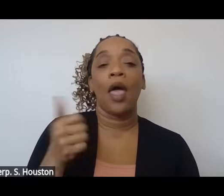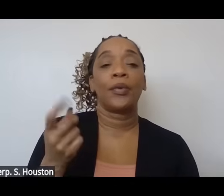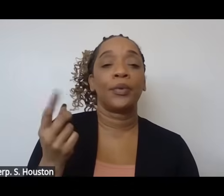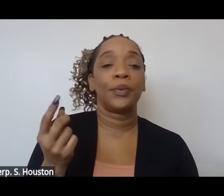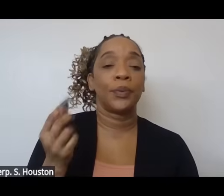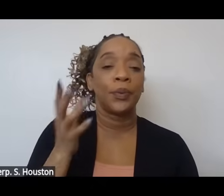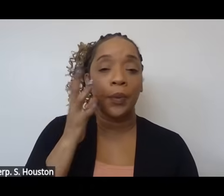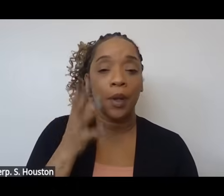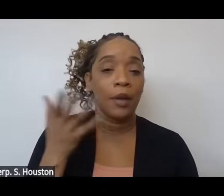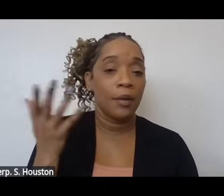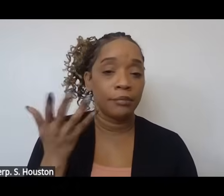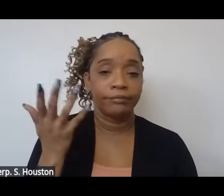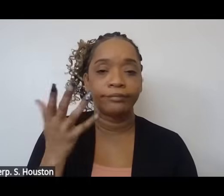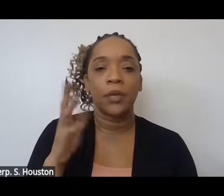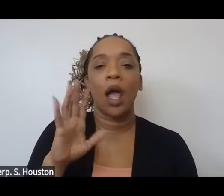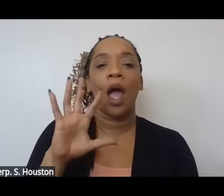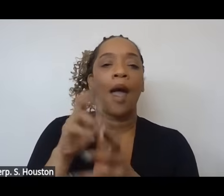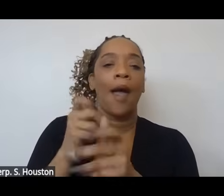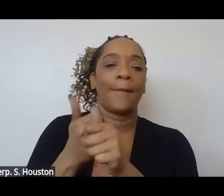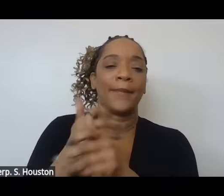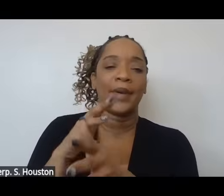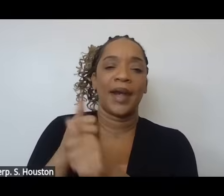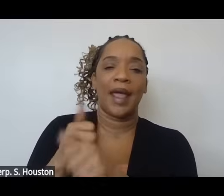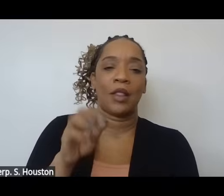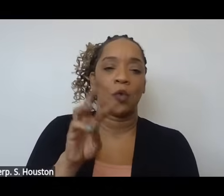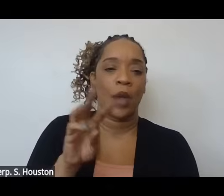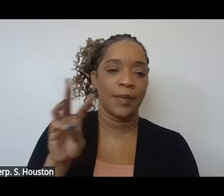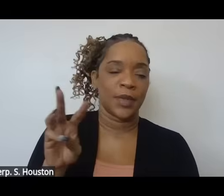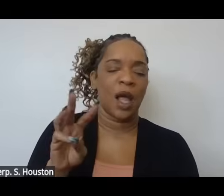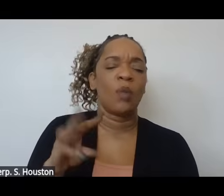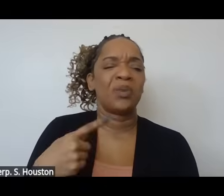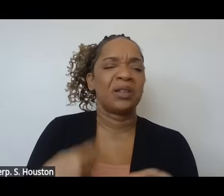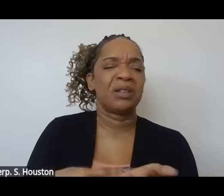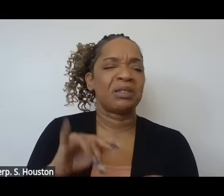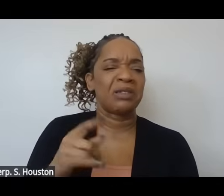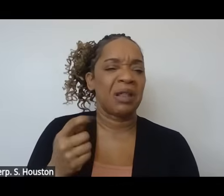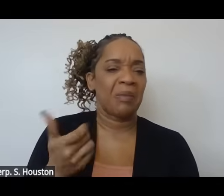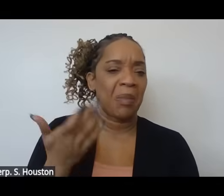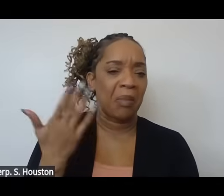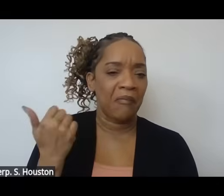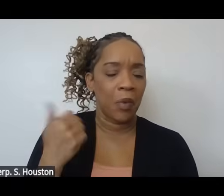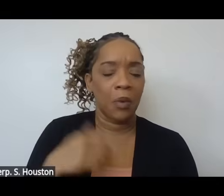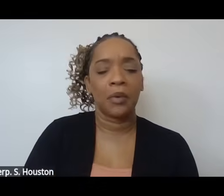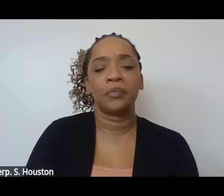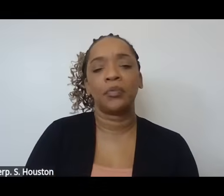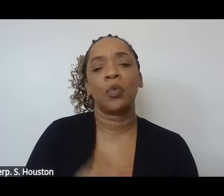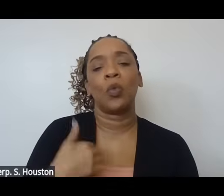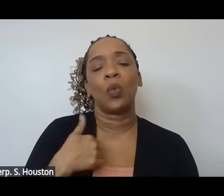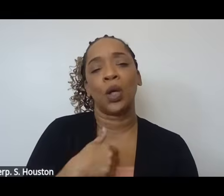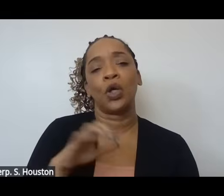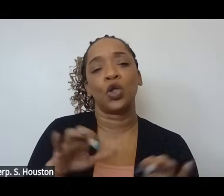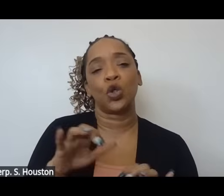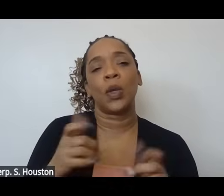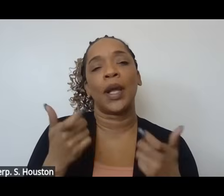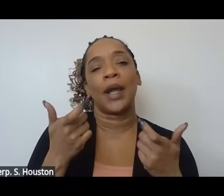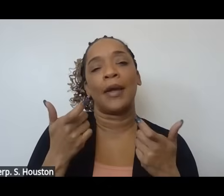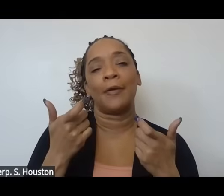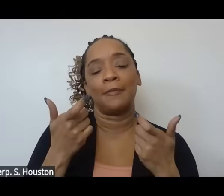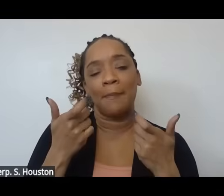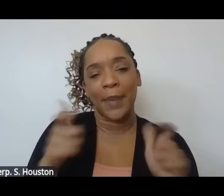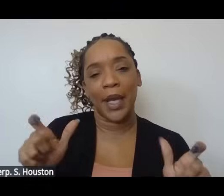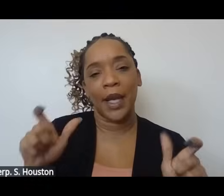is update the website. We've talked about this a little bit before. We are doing a pretty major reformatting of our